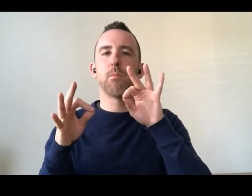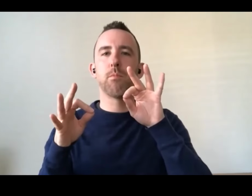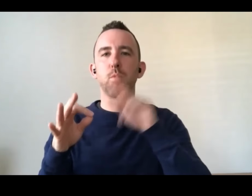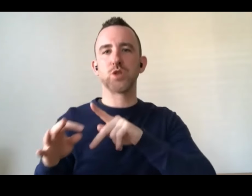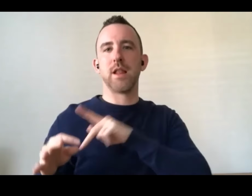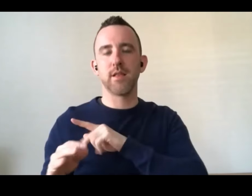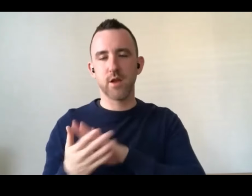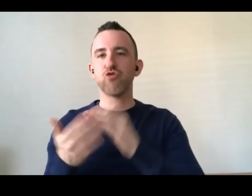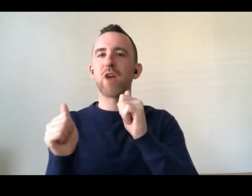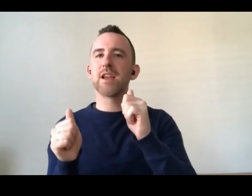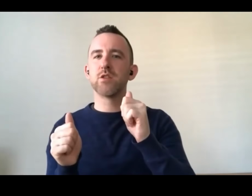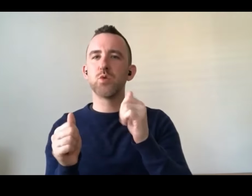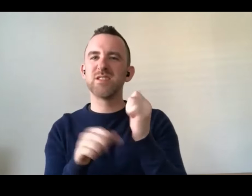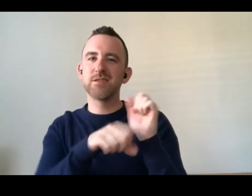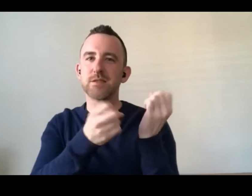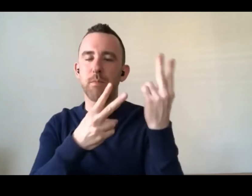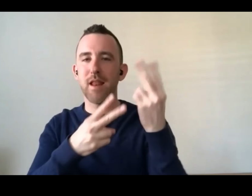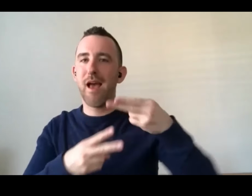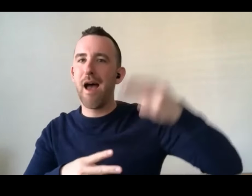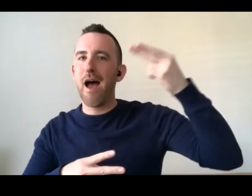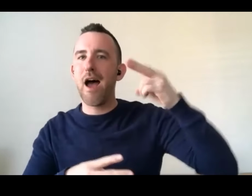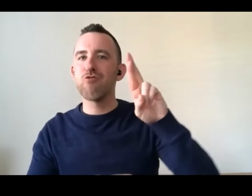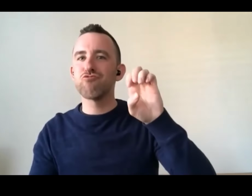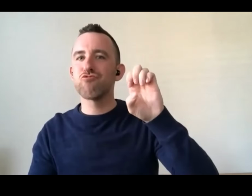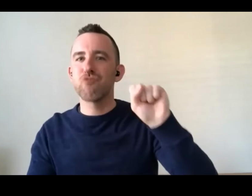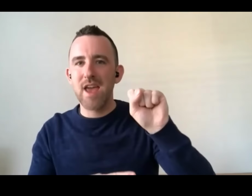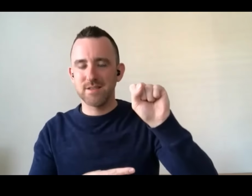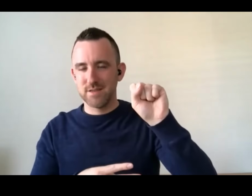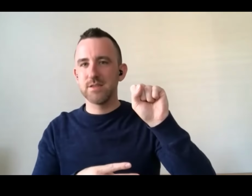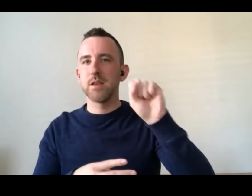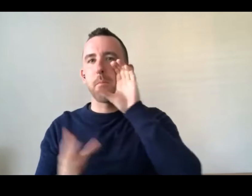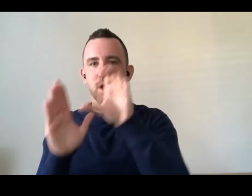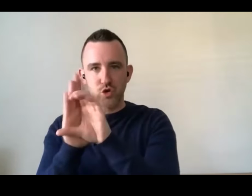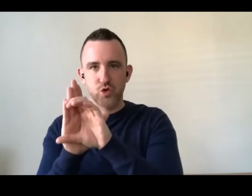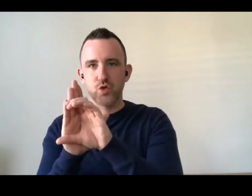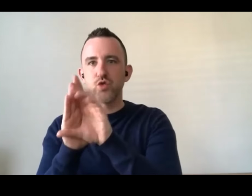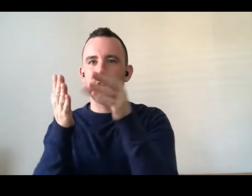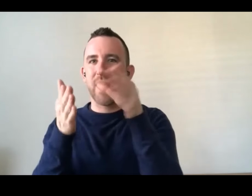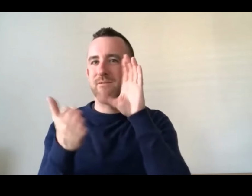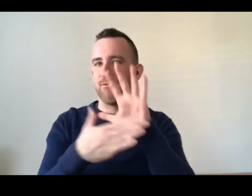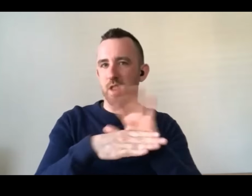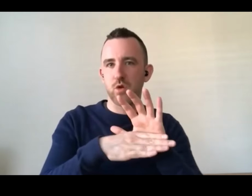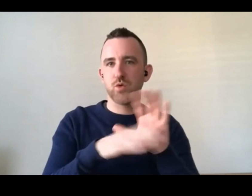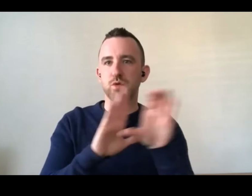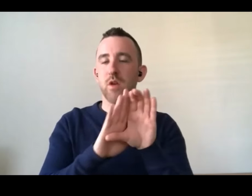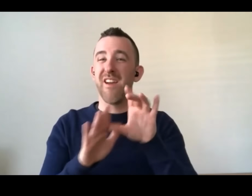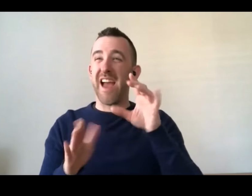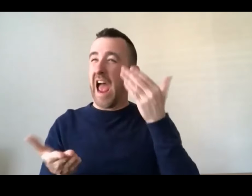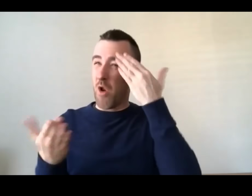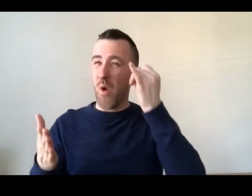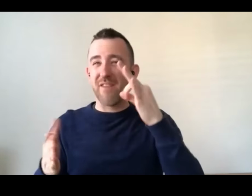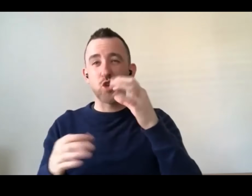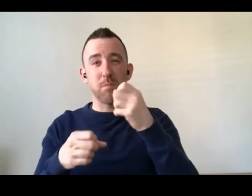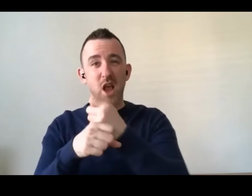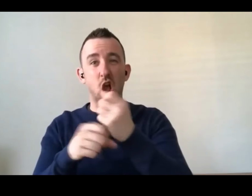images if you can, because generally for this hunt or for whatever, I'm not saying there will be a coffee table book for this